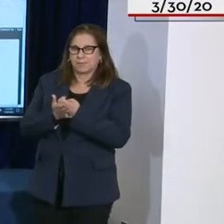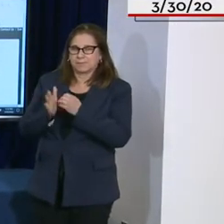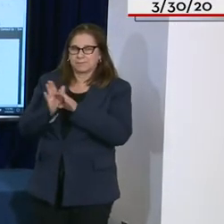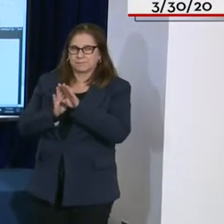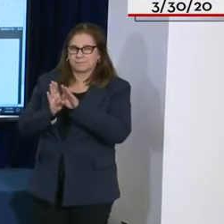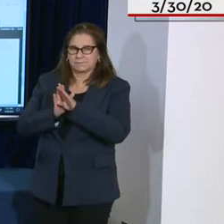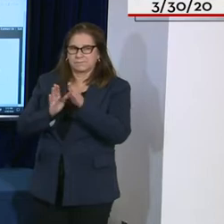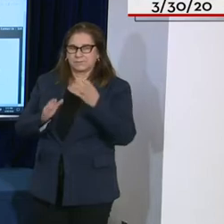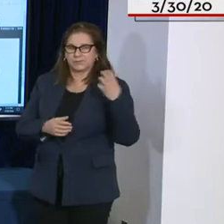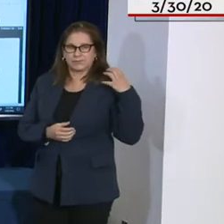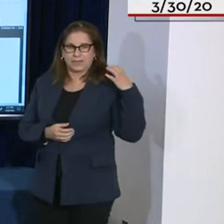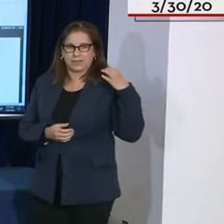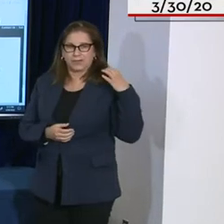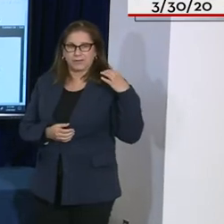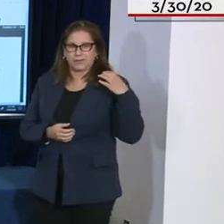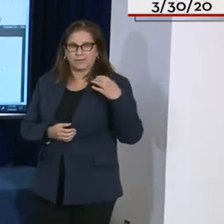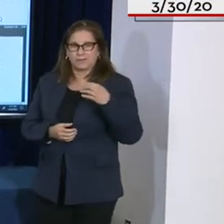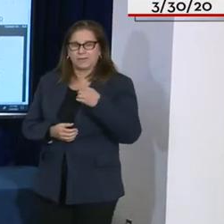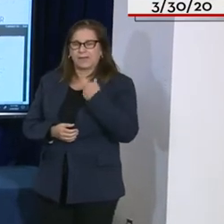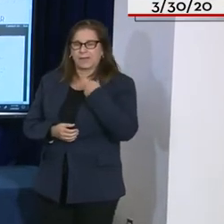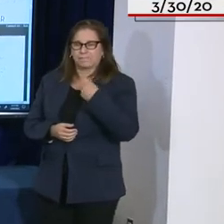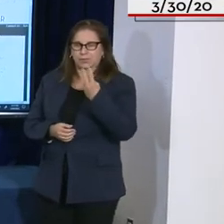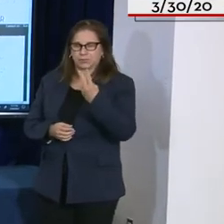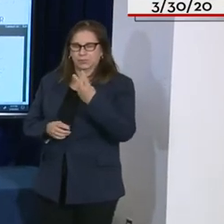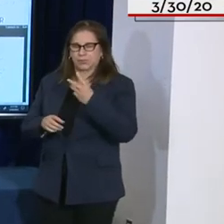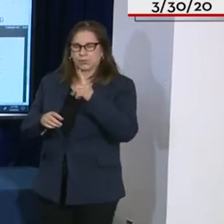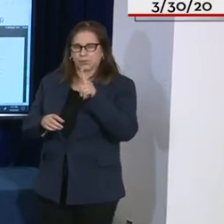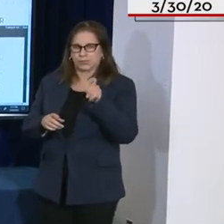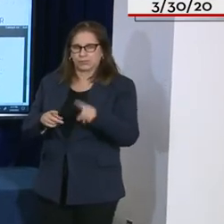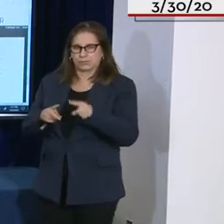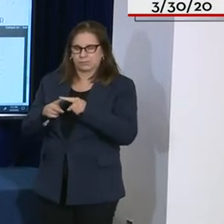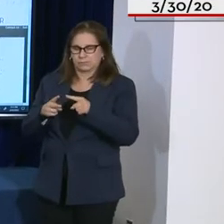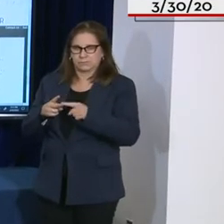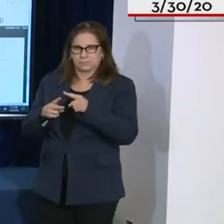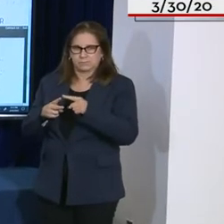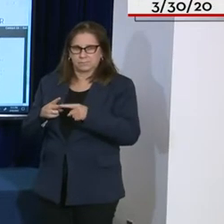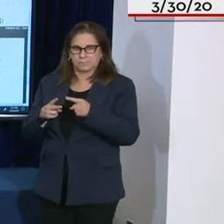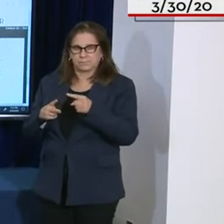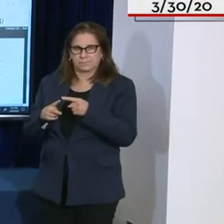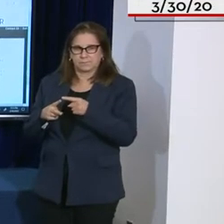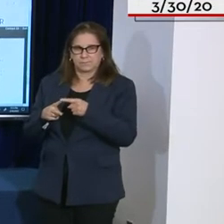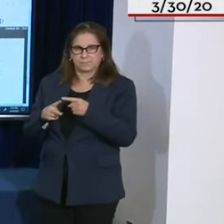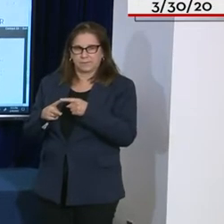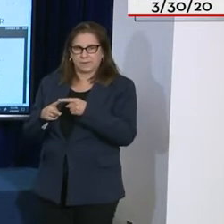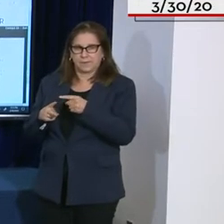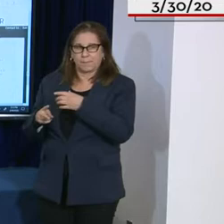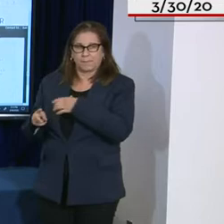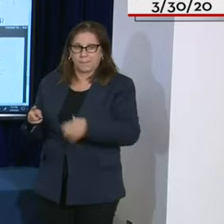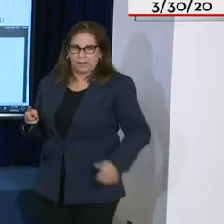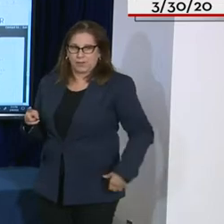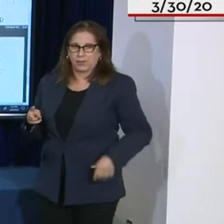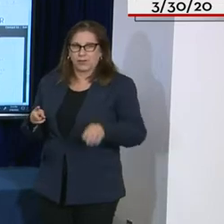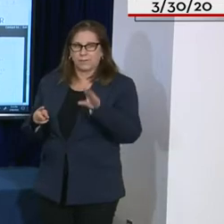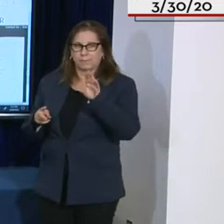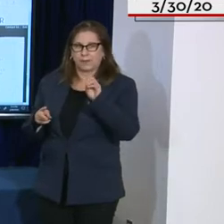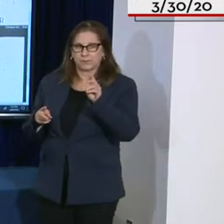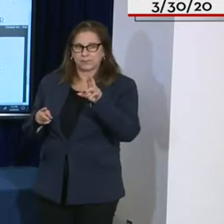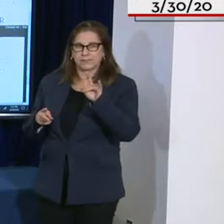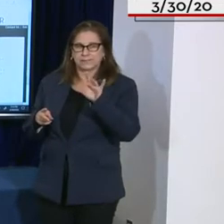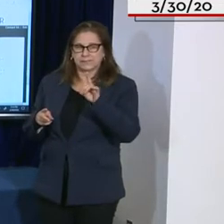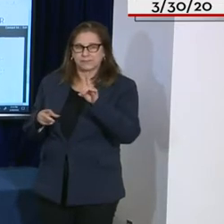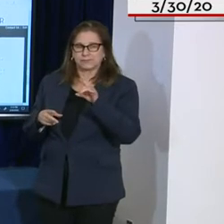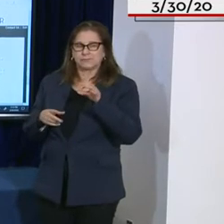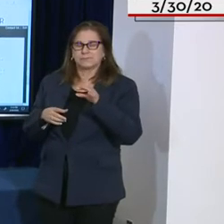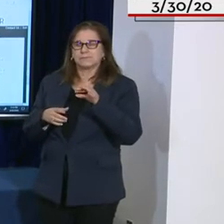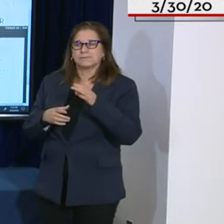is two-part. One, can the Bowser administration please share how many applications have been submitted, how many people